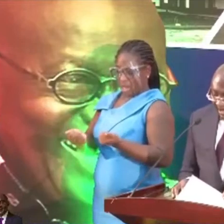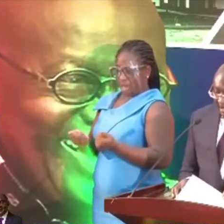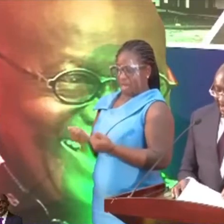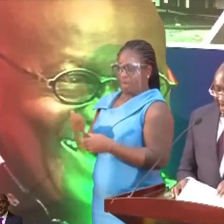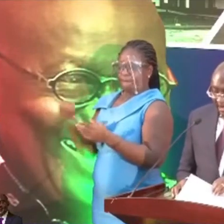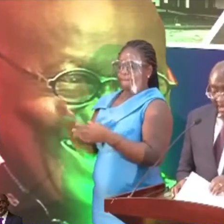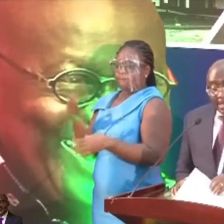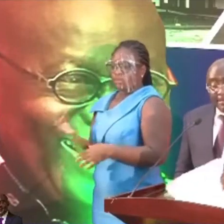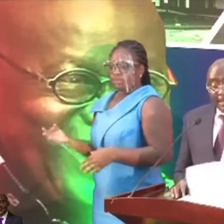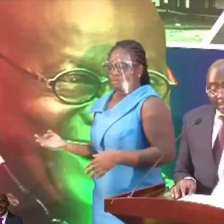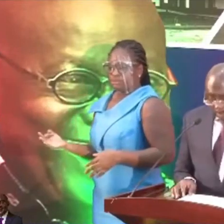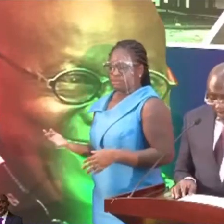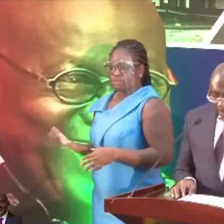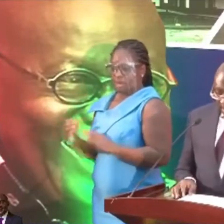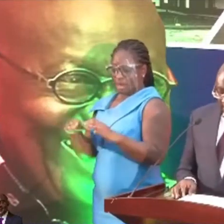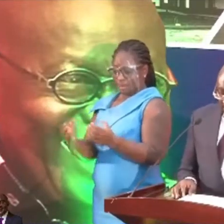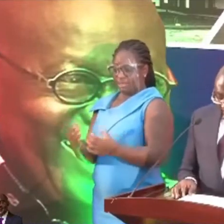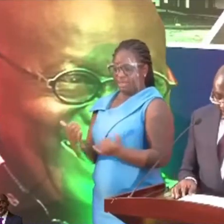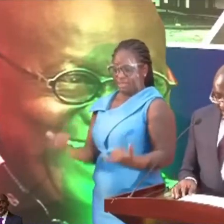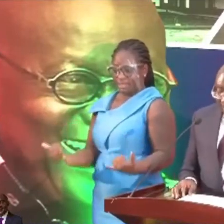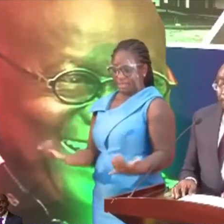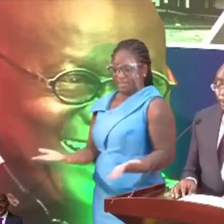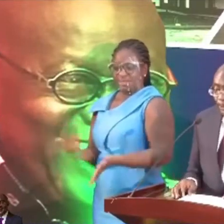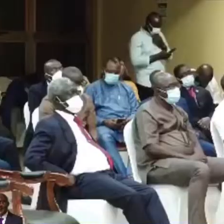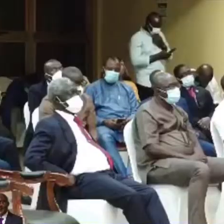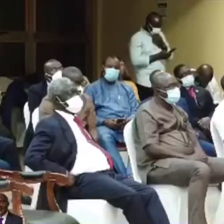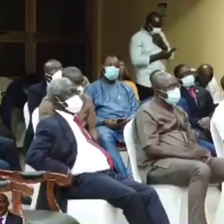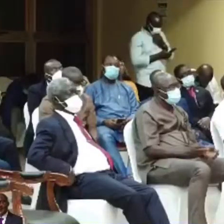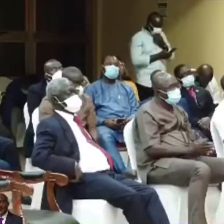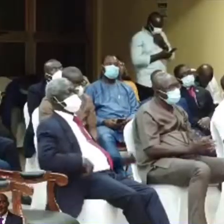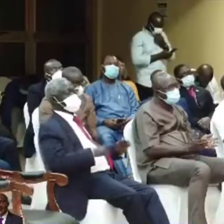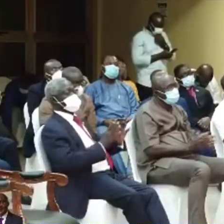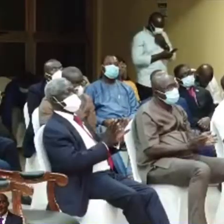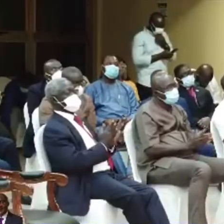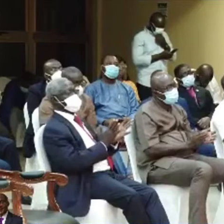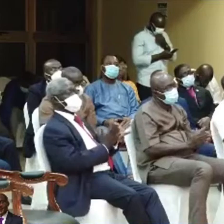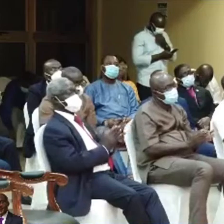Ghana as we speak, and they've started producing cars.